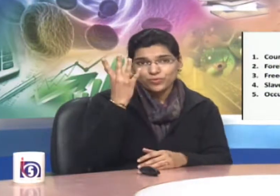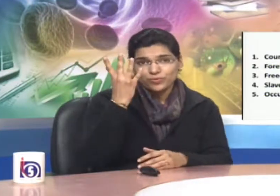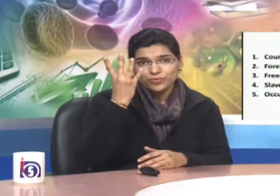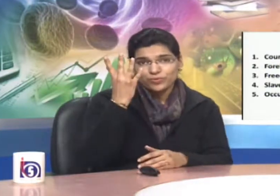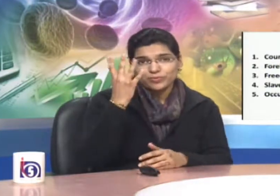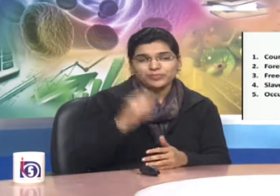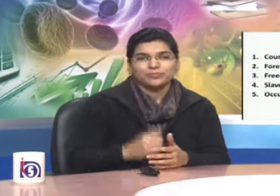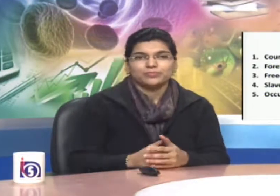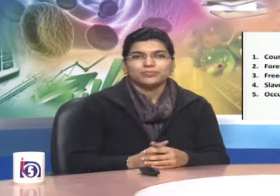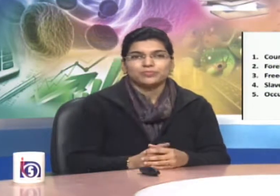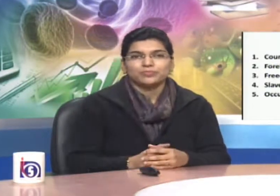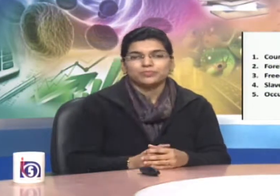Fourth word is